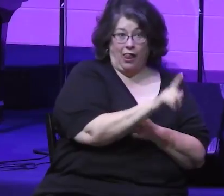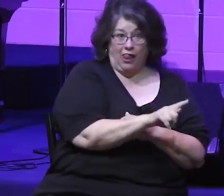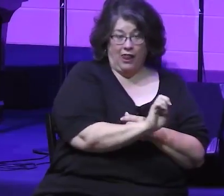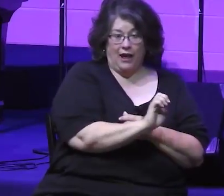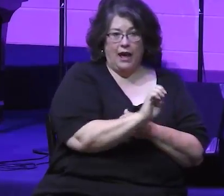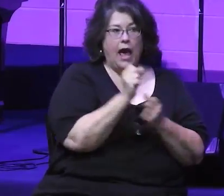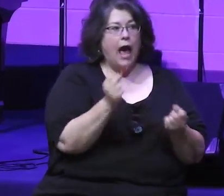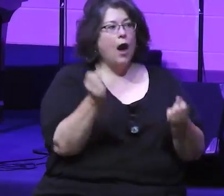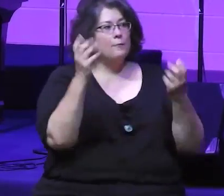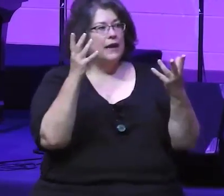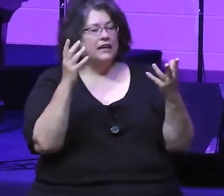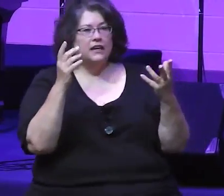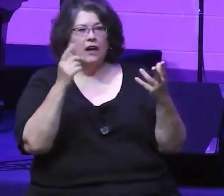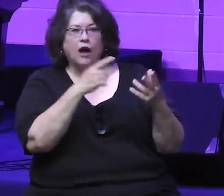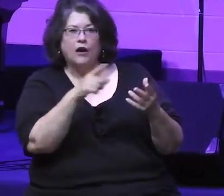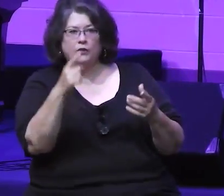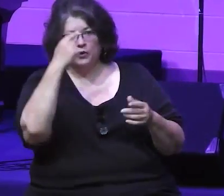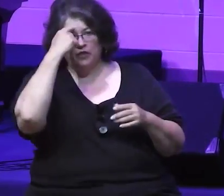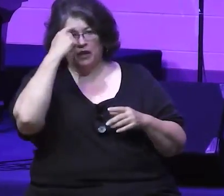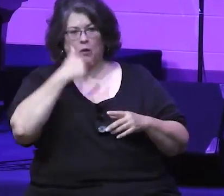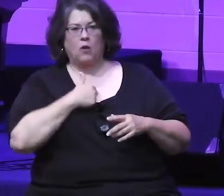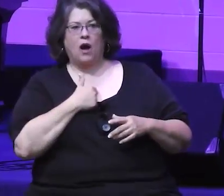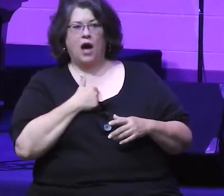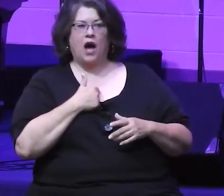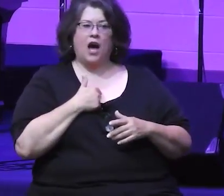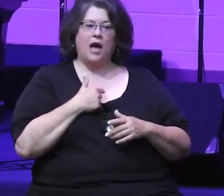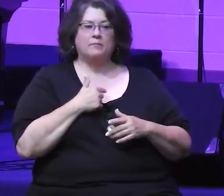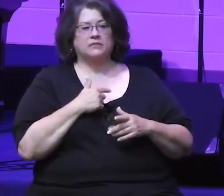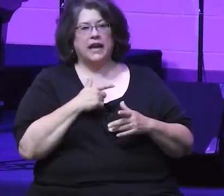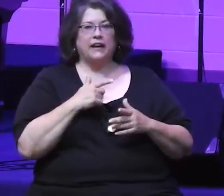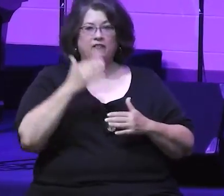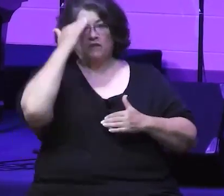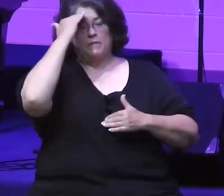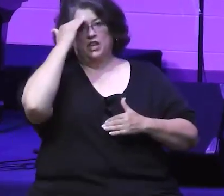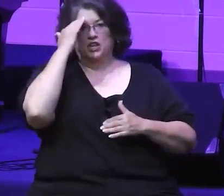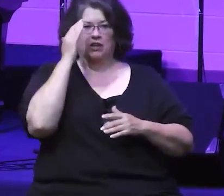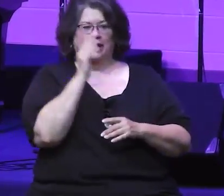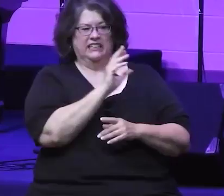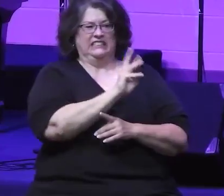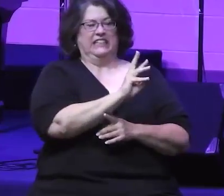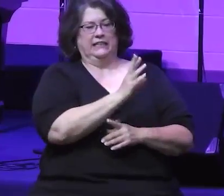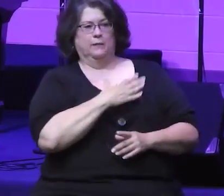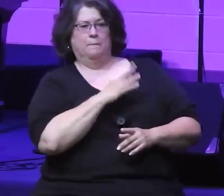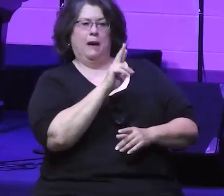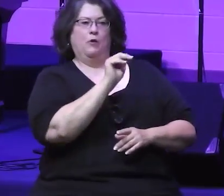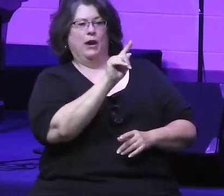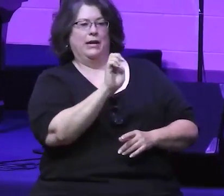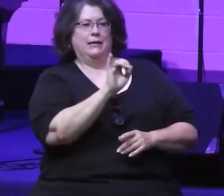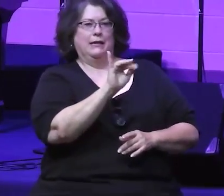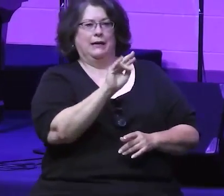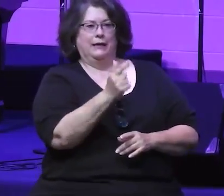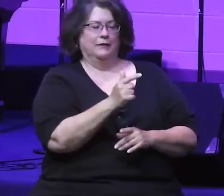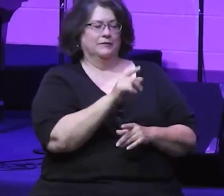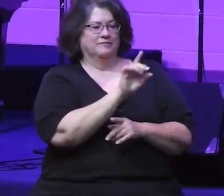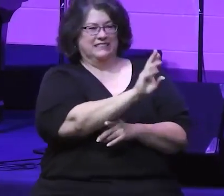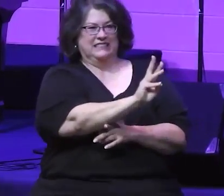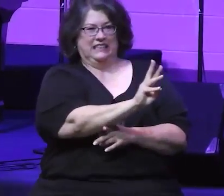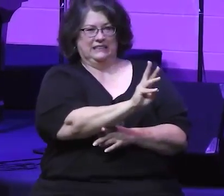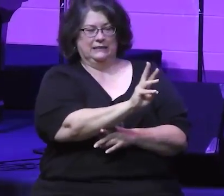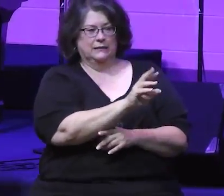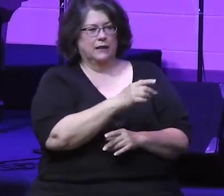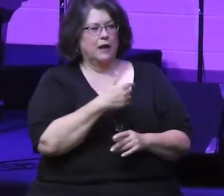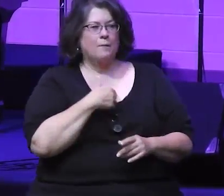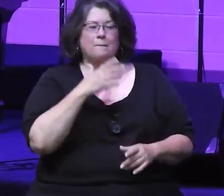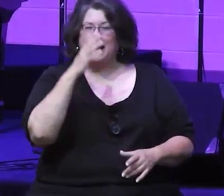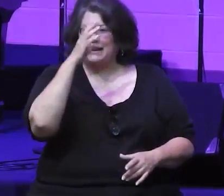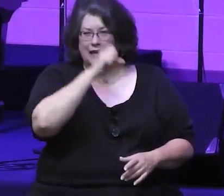at least a 6 or 7 out of 10 in terms of familiarity with the parable of the talents or the parable of the bags of gold? My guess